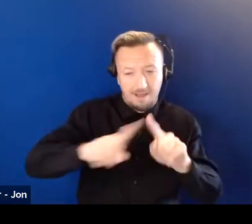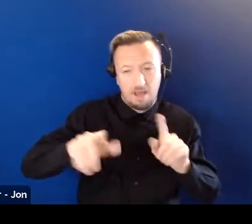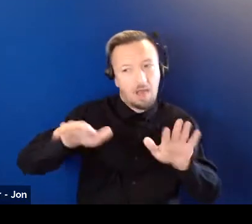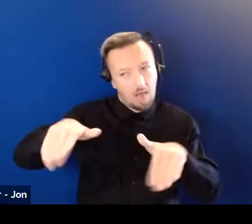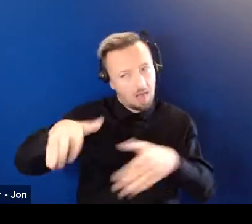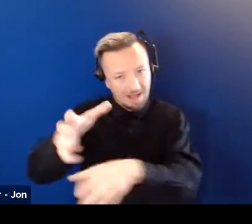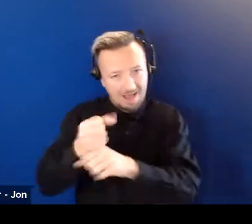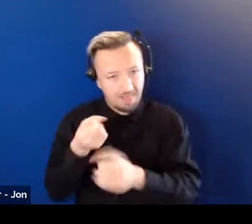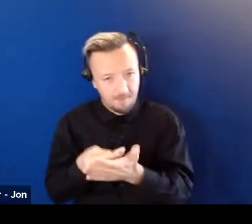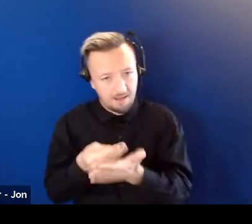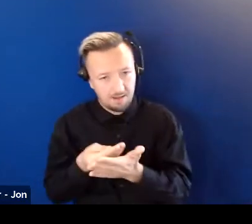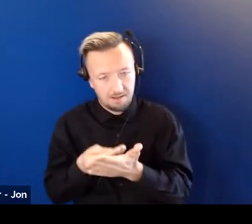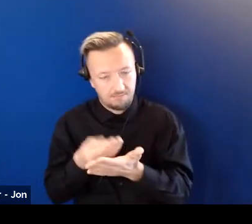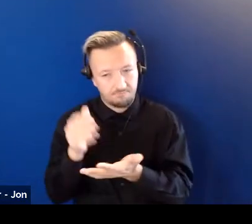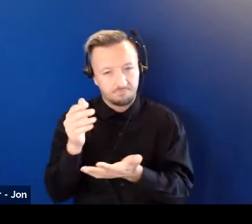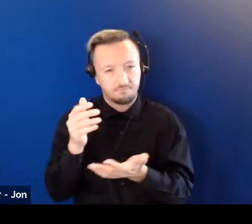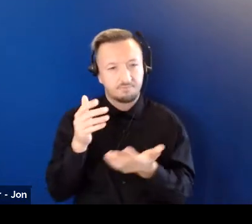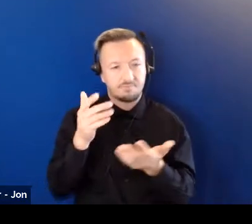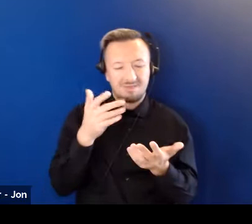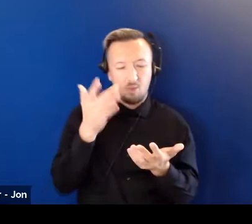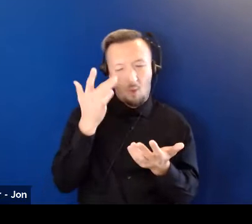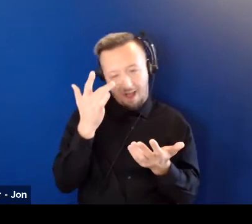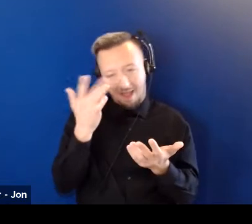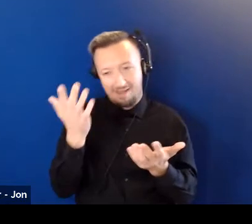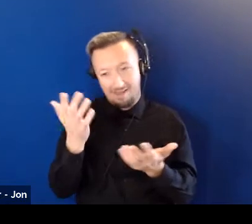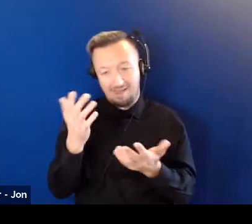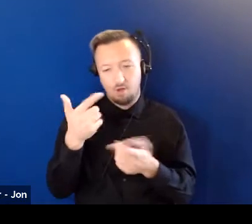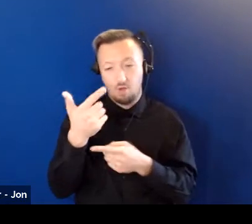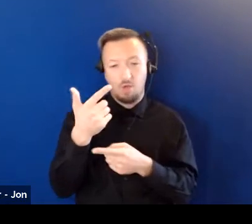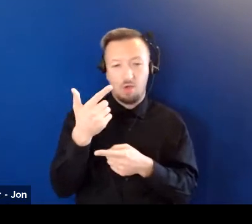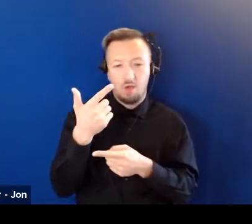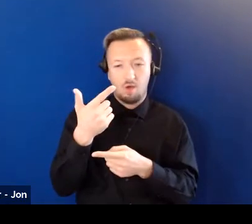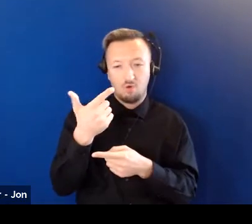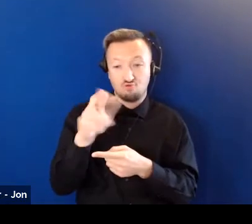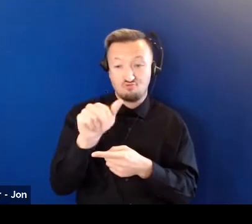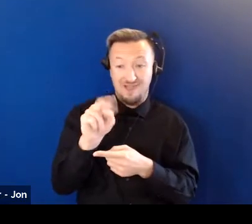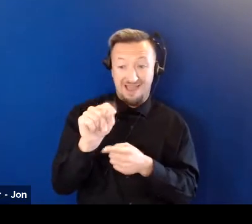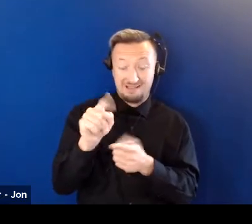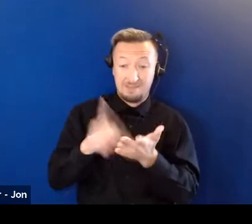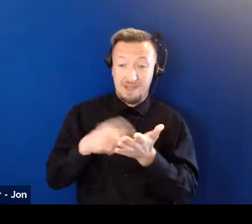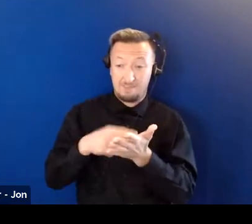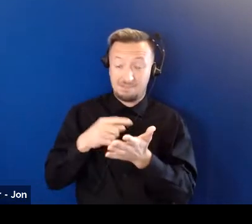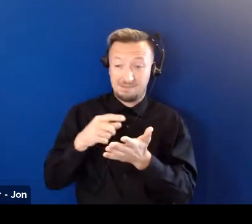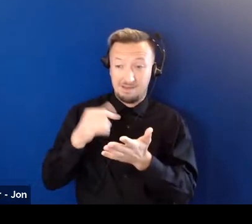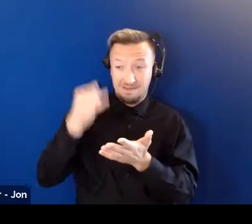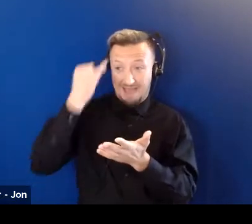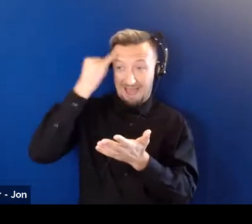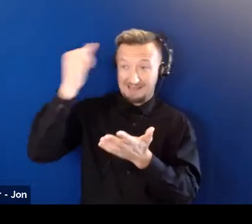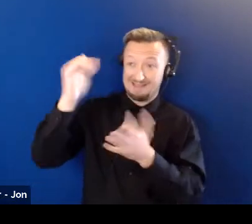just because, again, how it works on paper as a grant doesn't always work out, so that we are looking